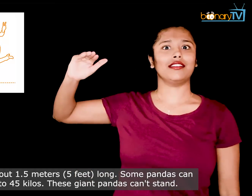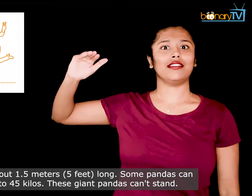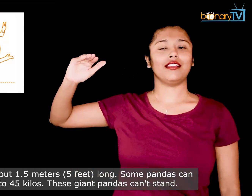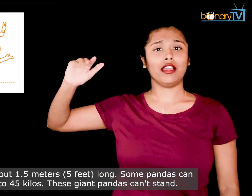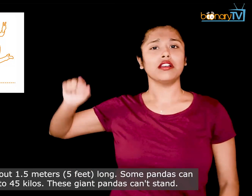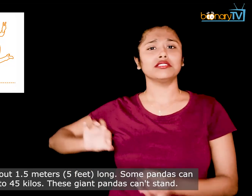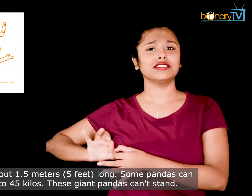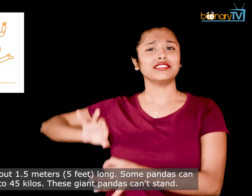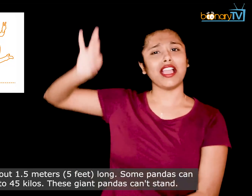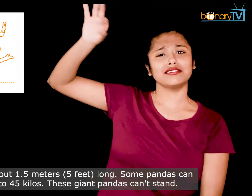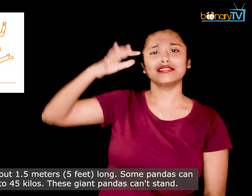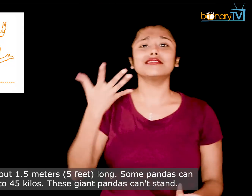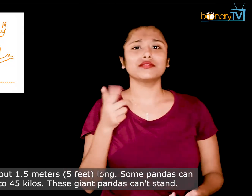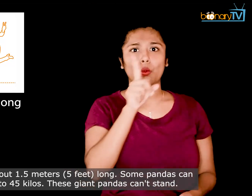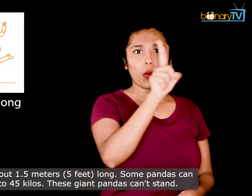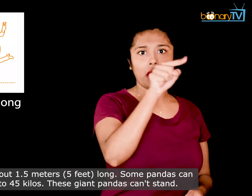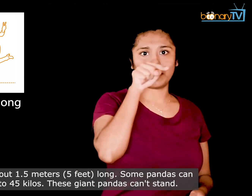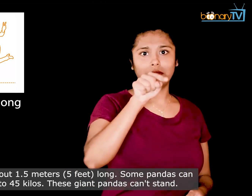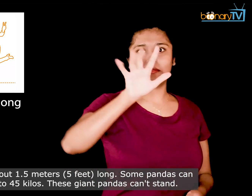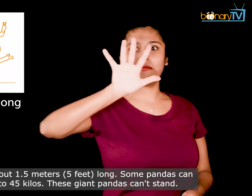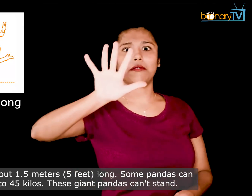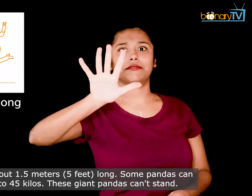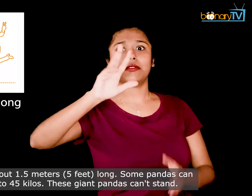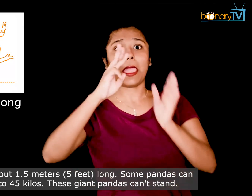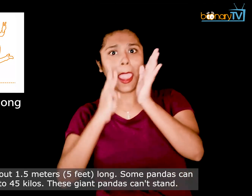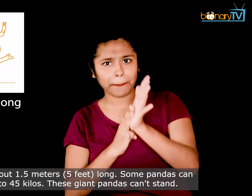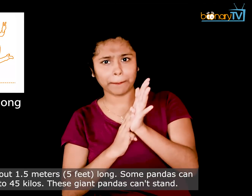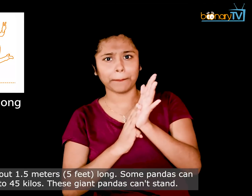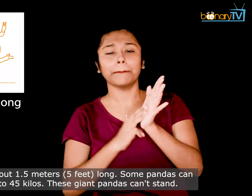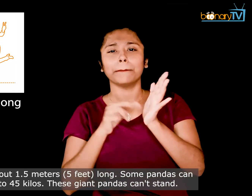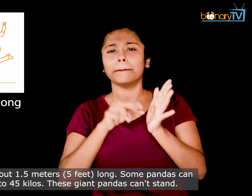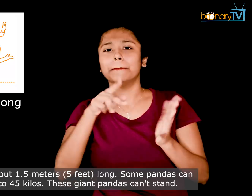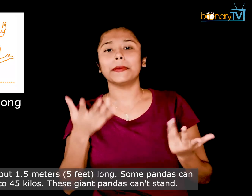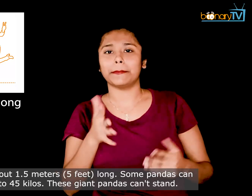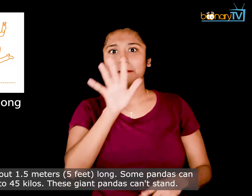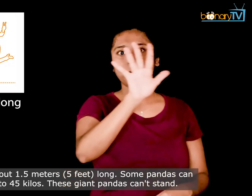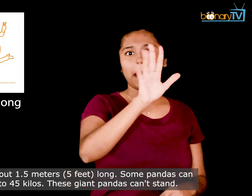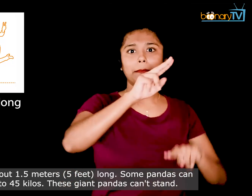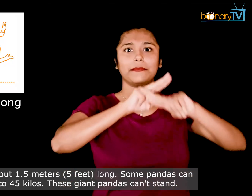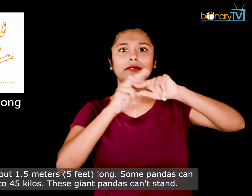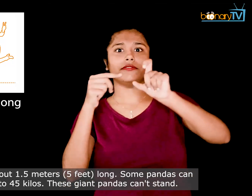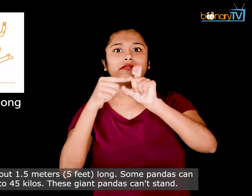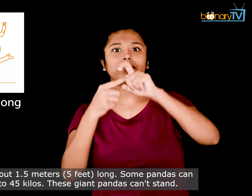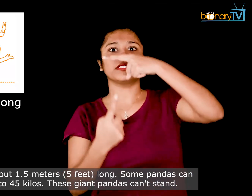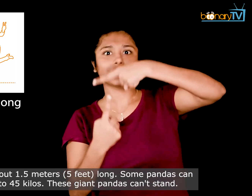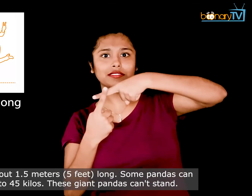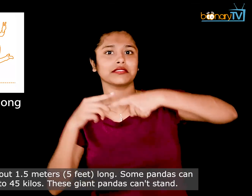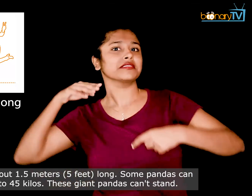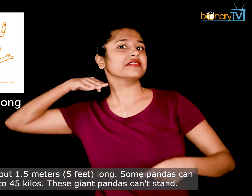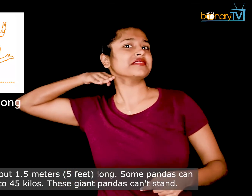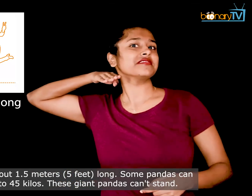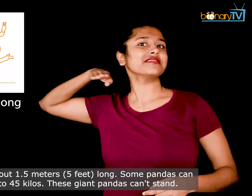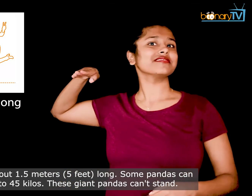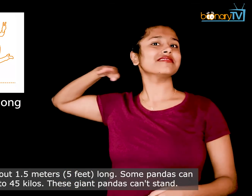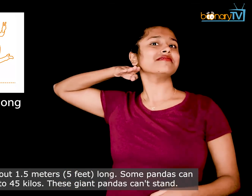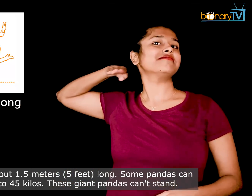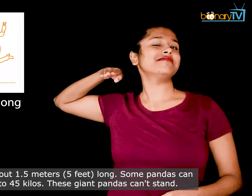be about 1.5 meters, that is 5 feet long.